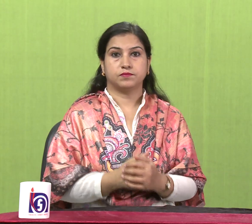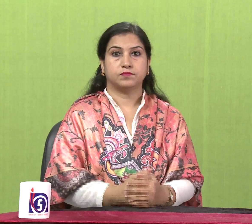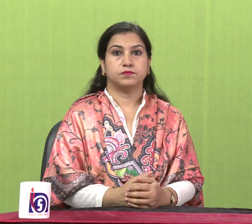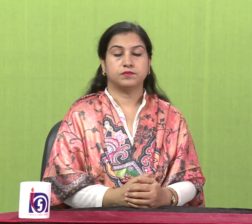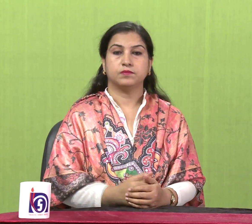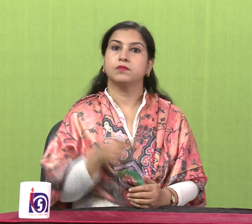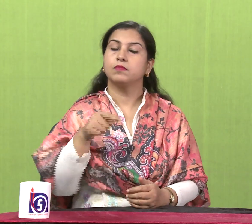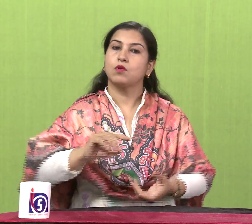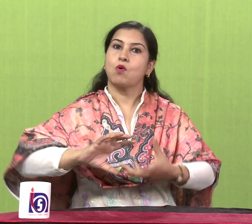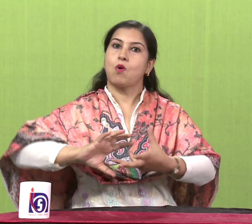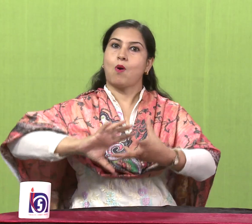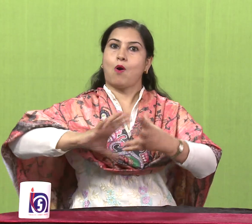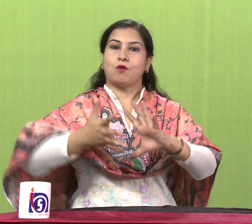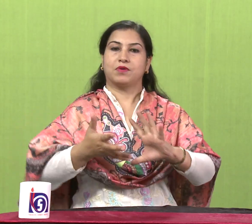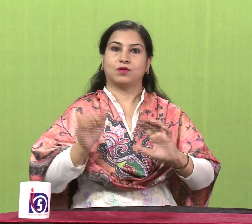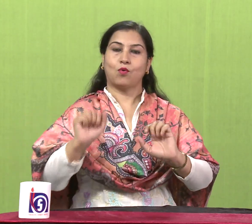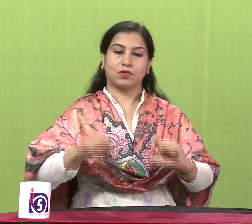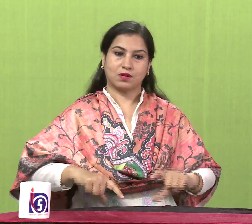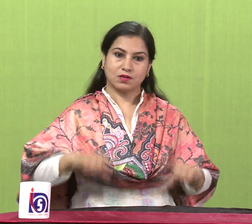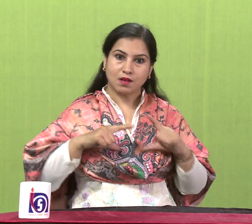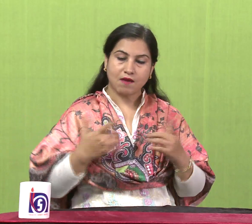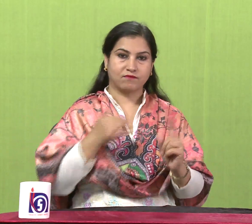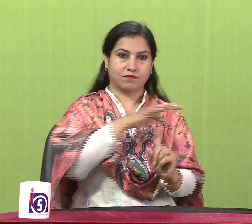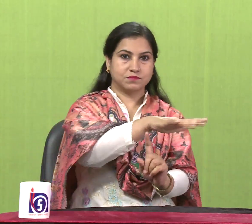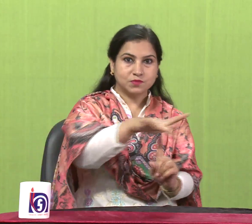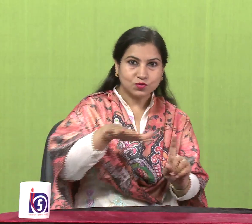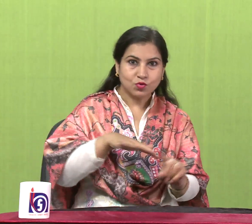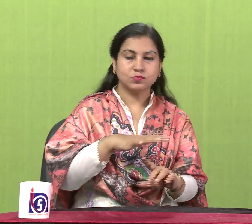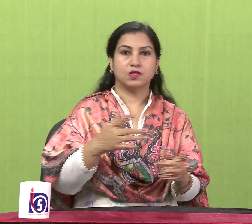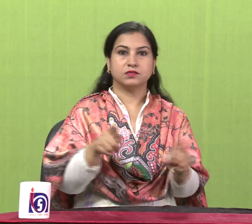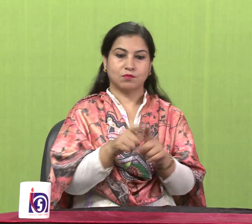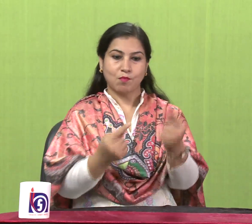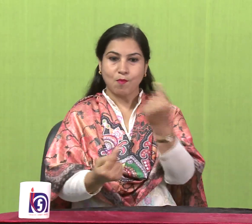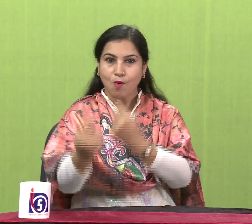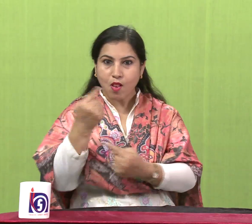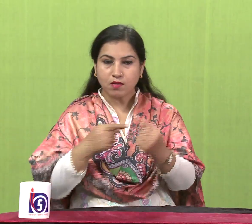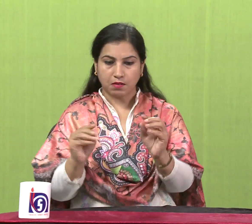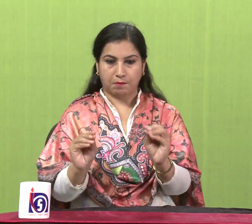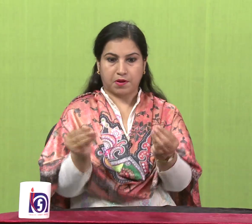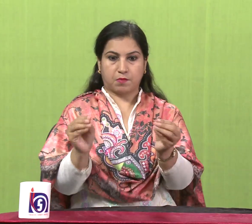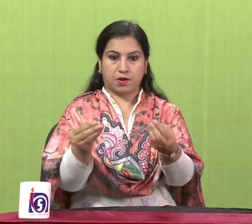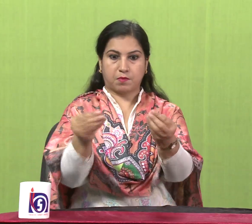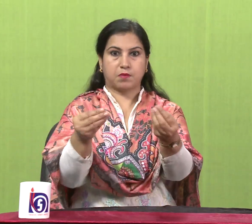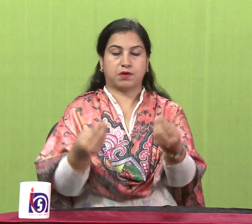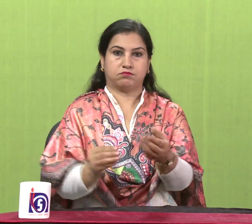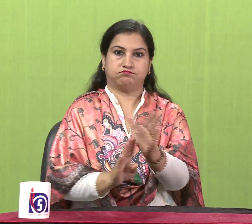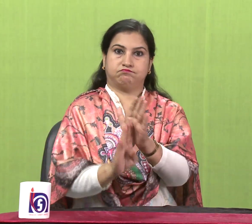it leads to improvement in their social and political condition also.